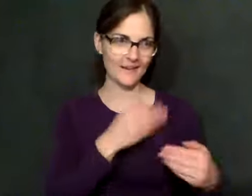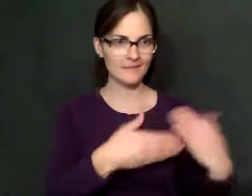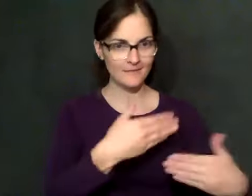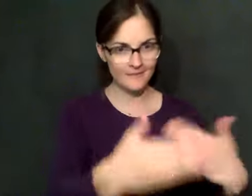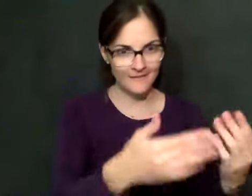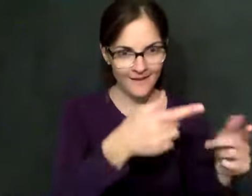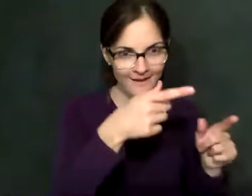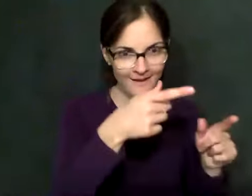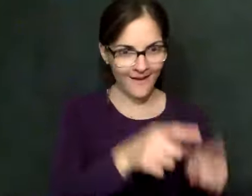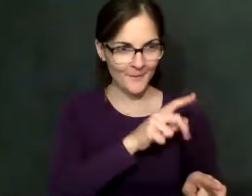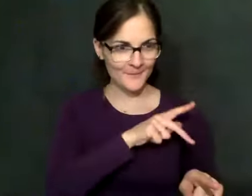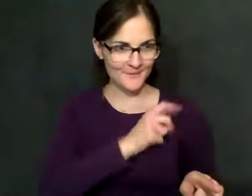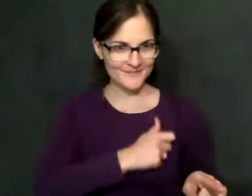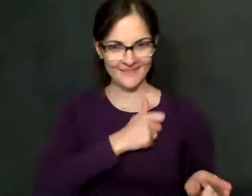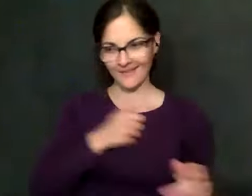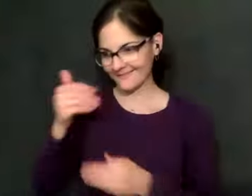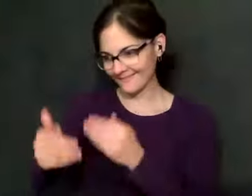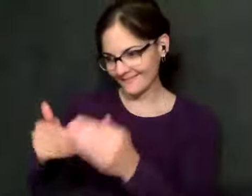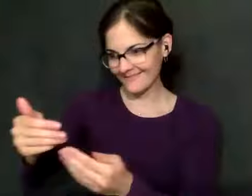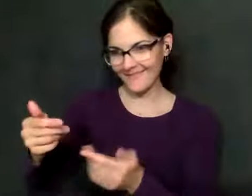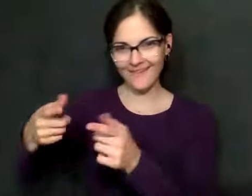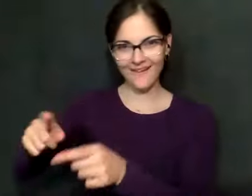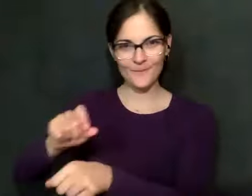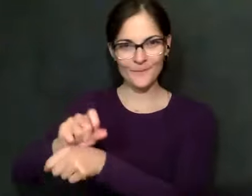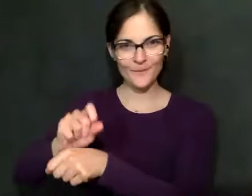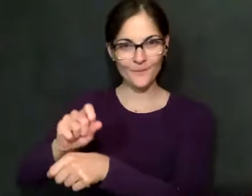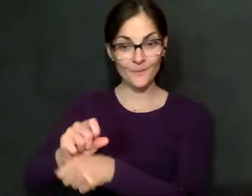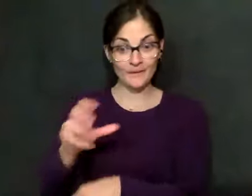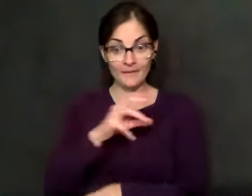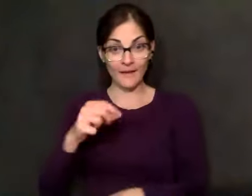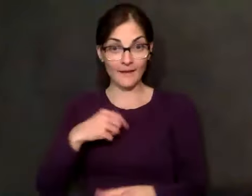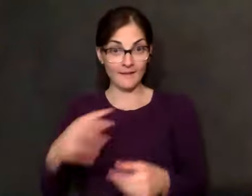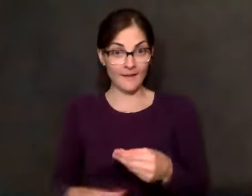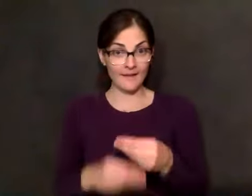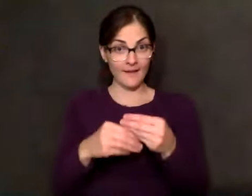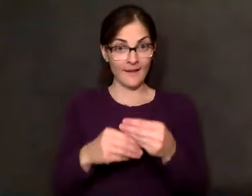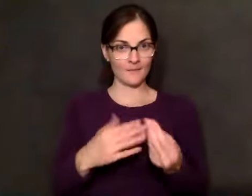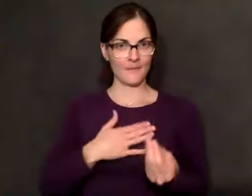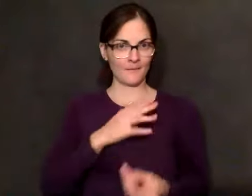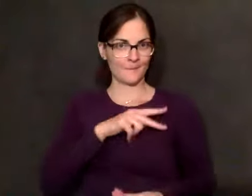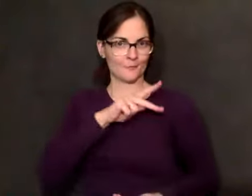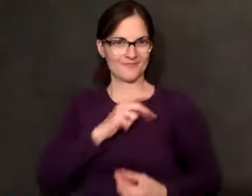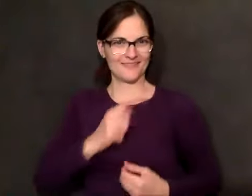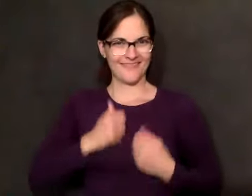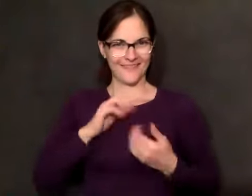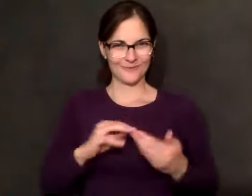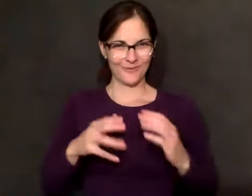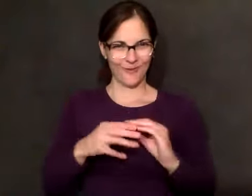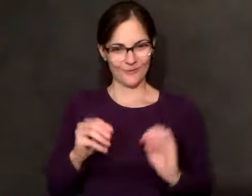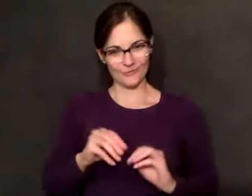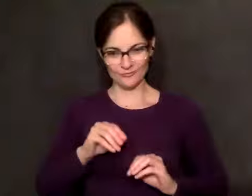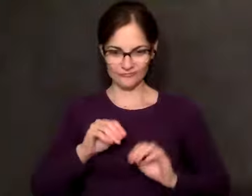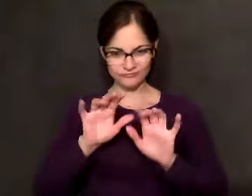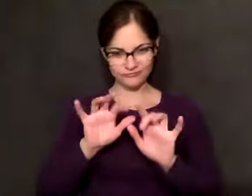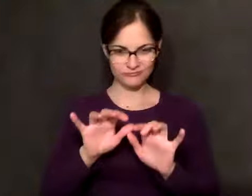documentary, I suppose, at the time, and I think the good thing, and again in hindsight, with that is every time you write something, when you go back to it, you read